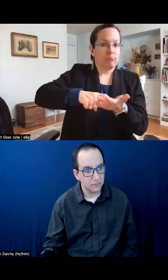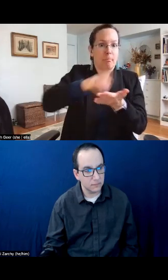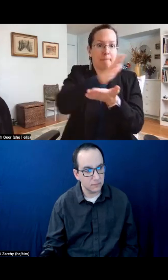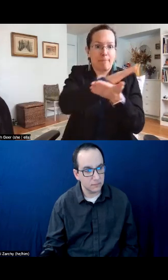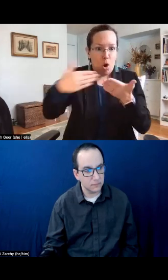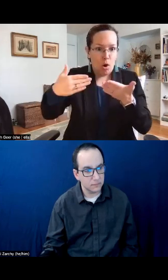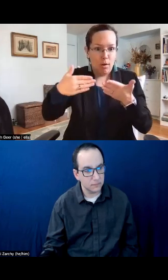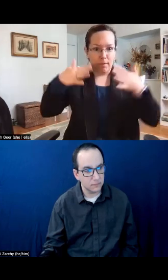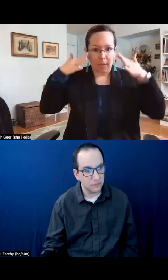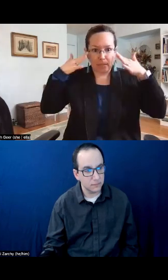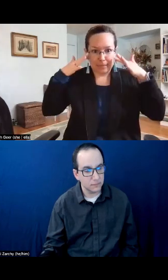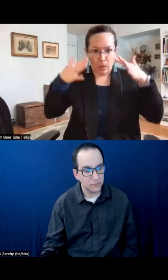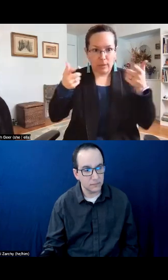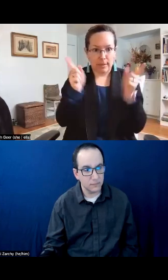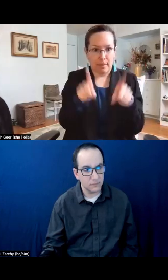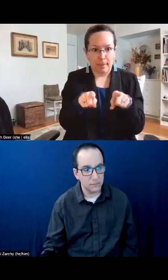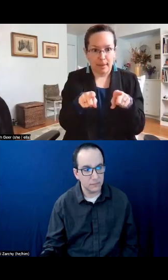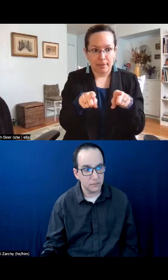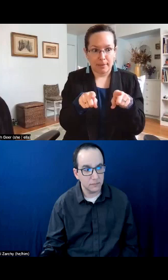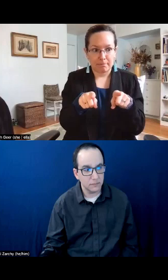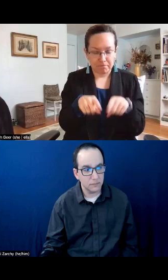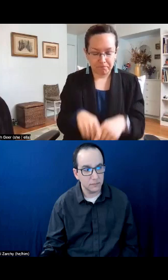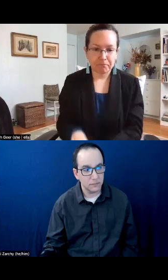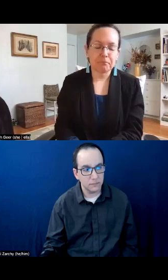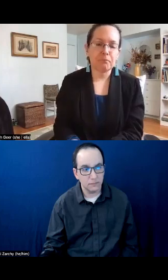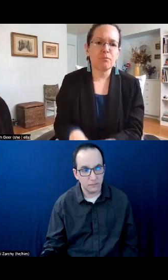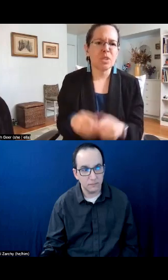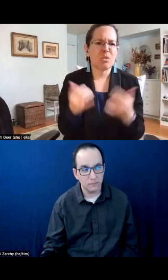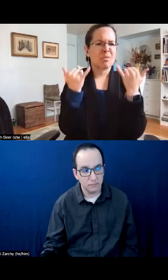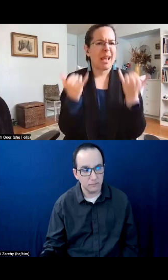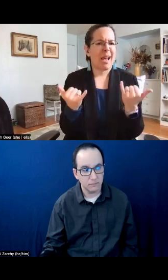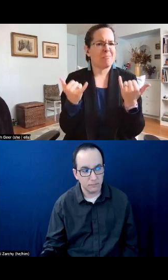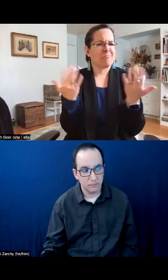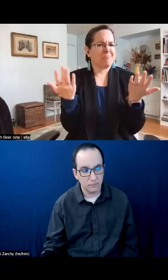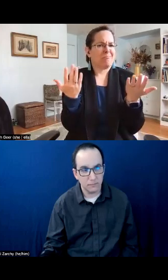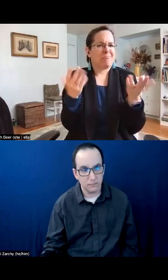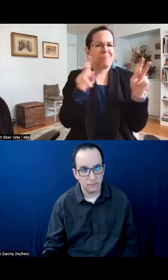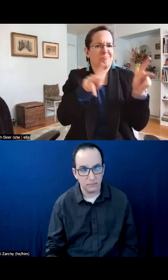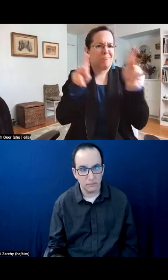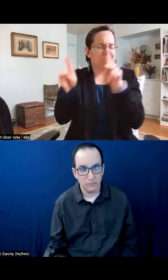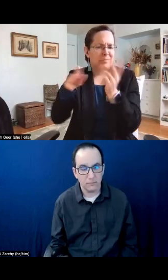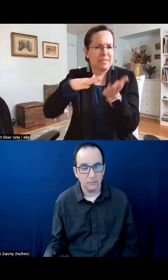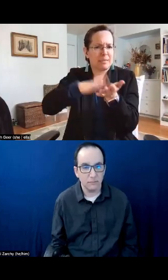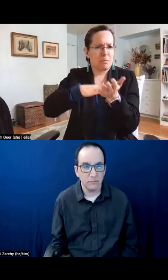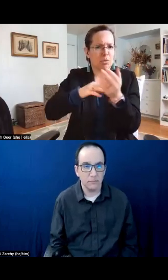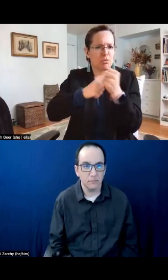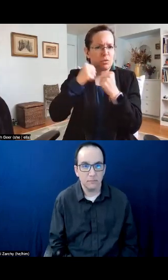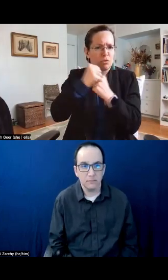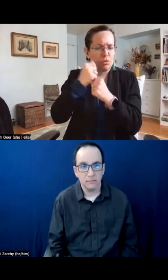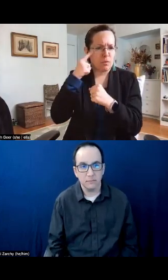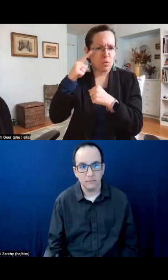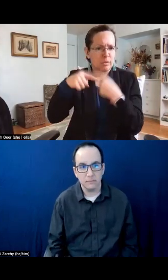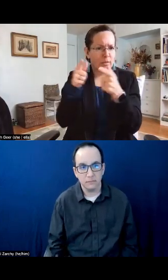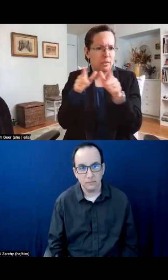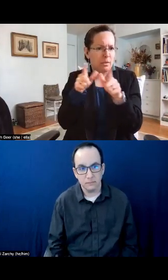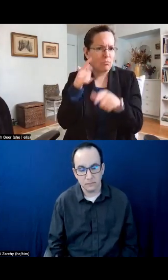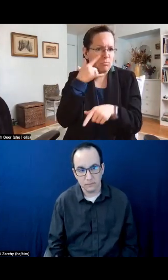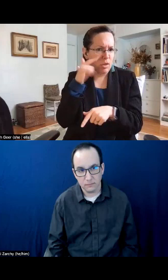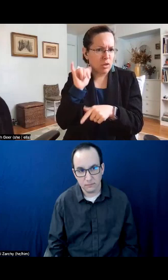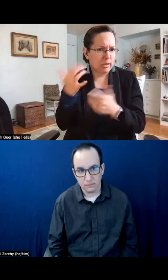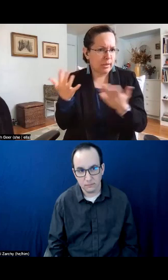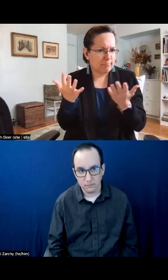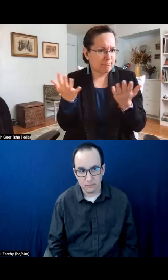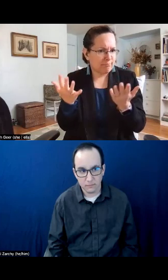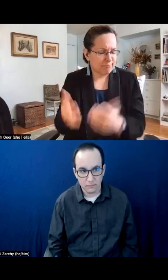where it's the most recognizable part of sound where we're able to attend. Now, as